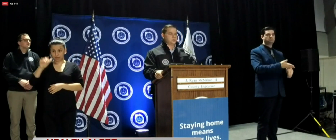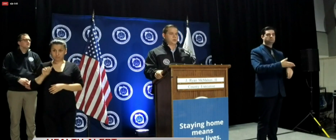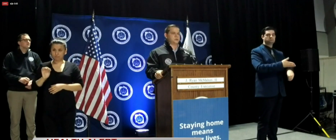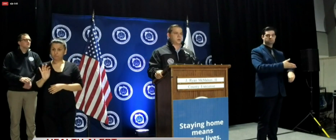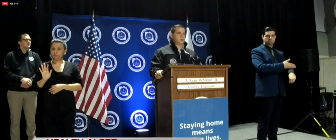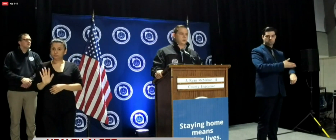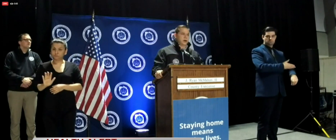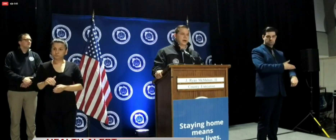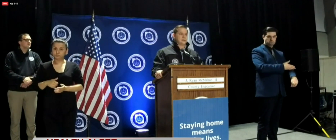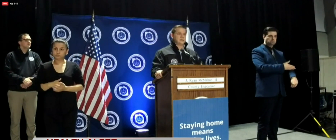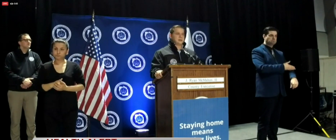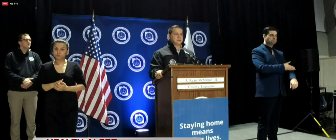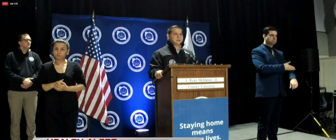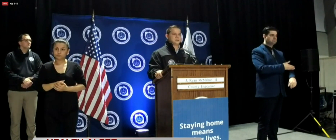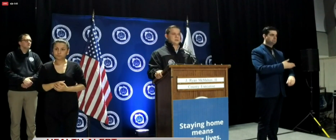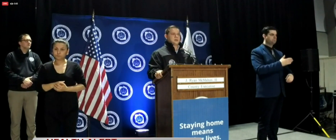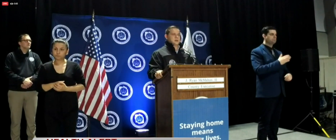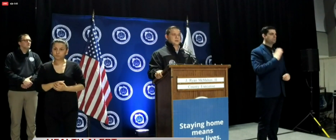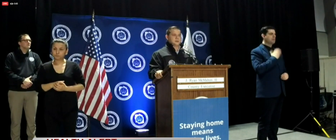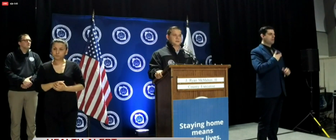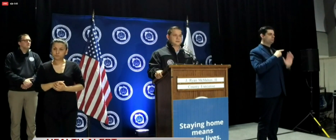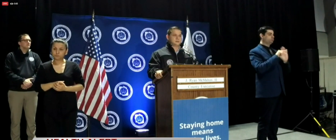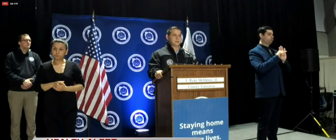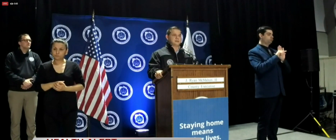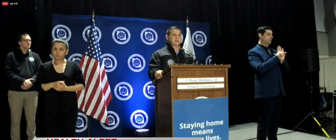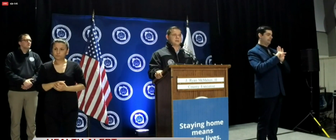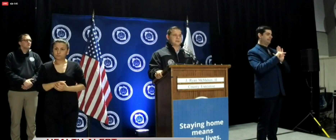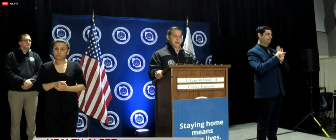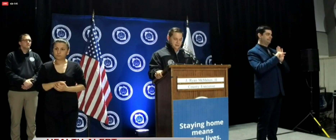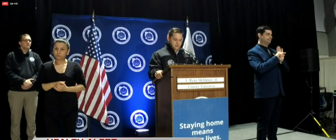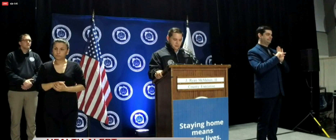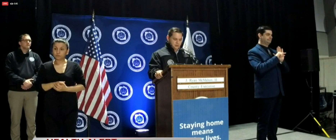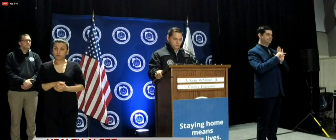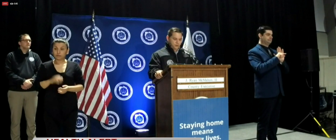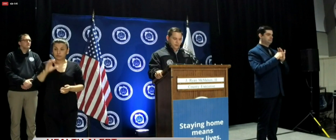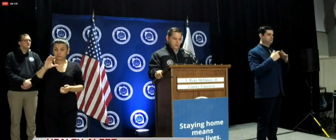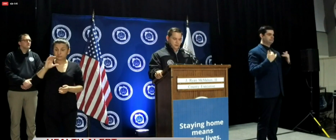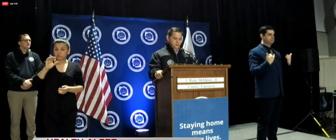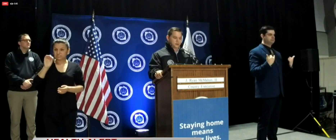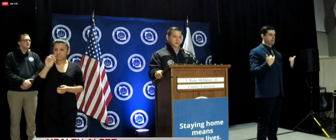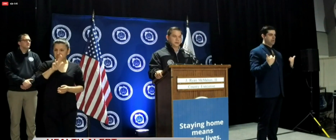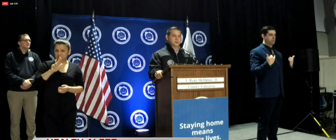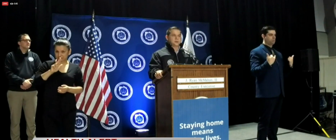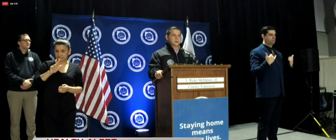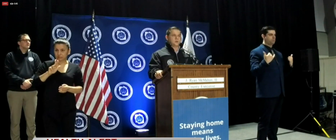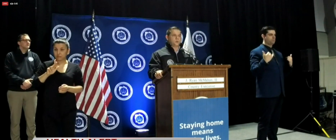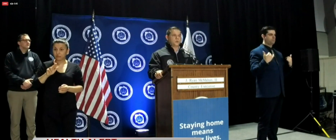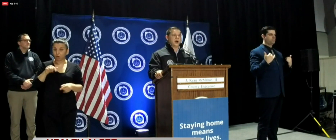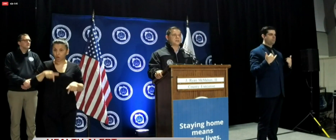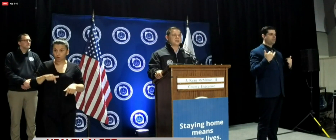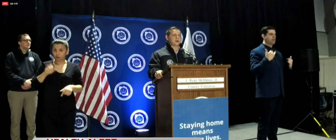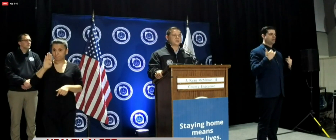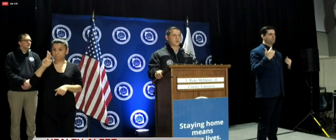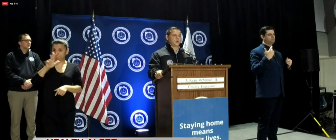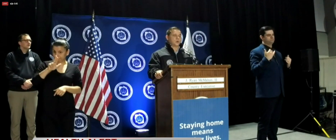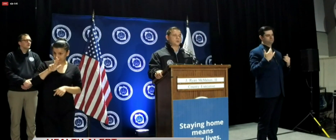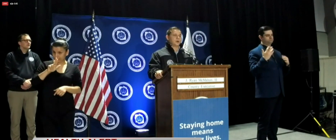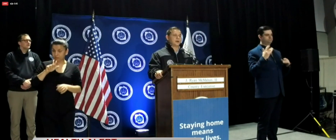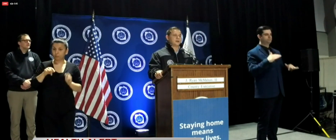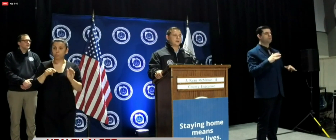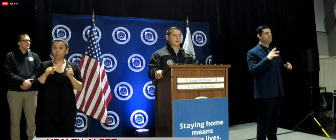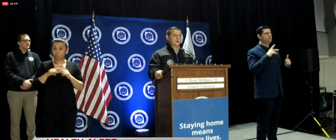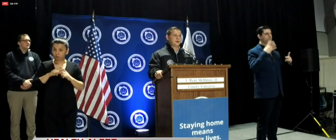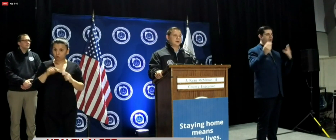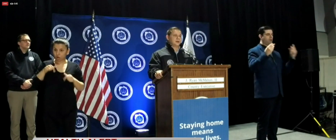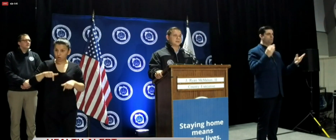would assume our score will go high today because it's messy outside, but certainly we'll be watching our scores